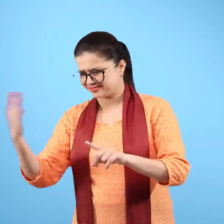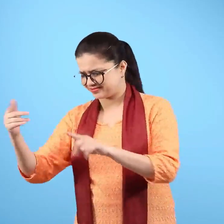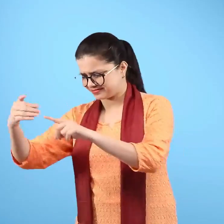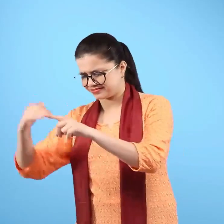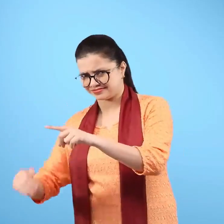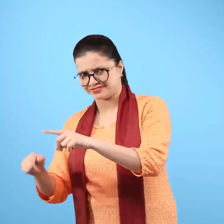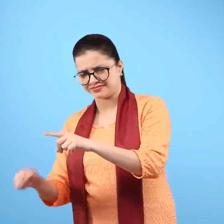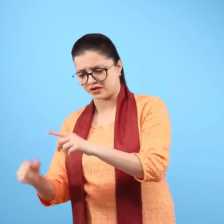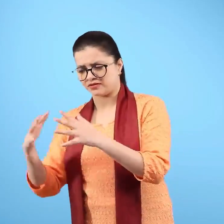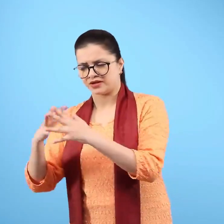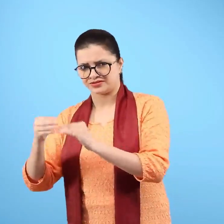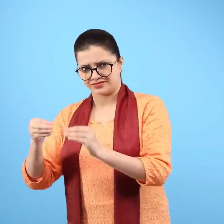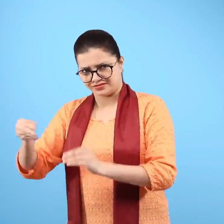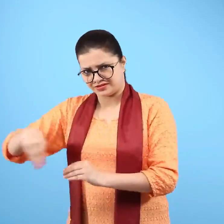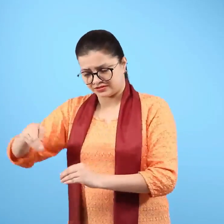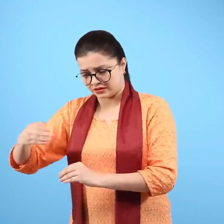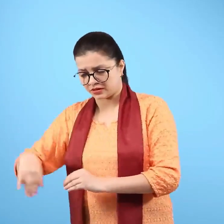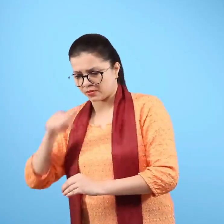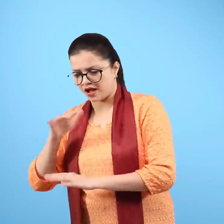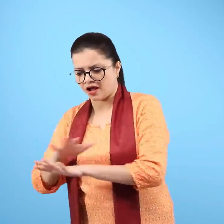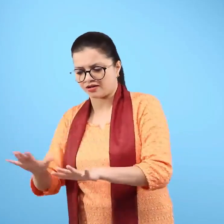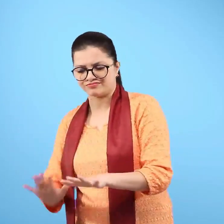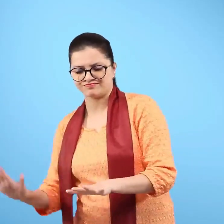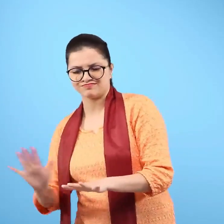Sea, Bay of Bengal, etc.